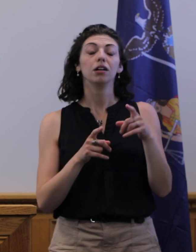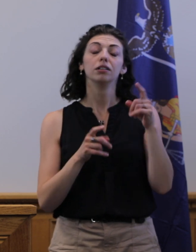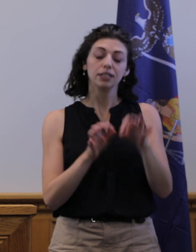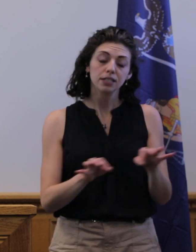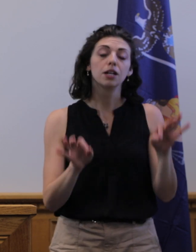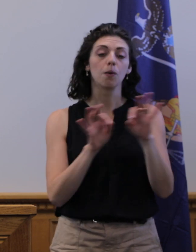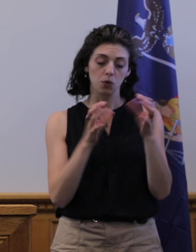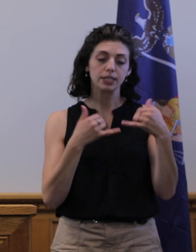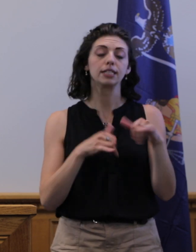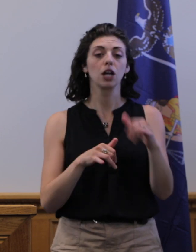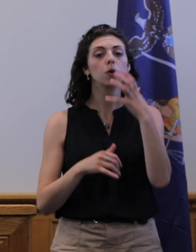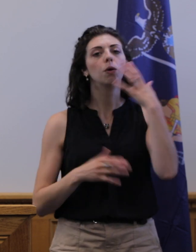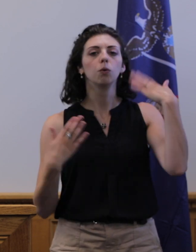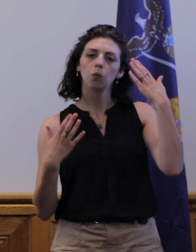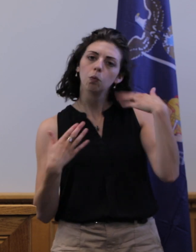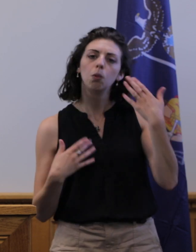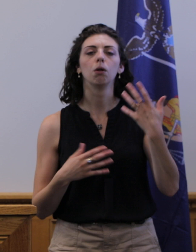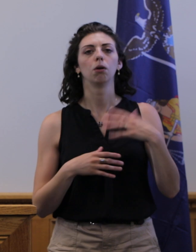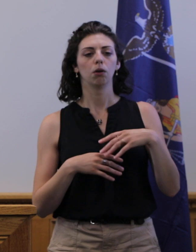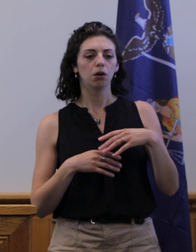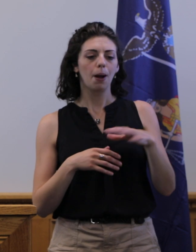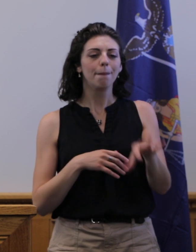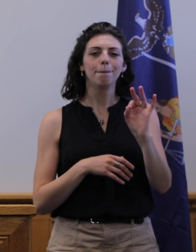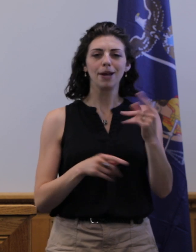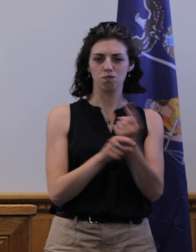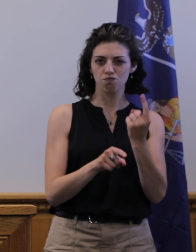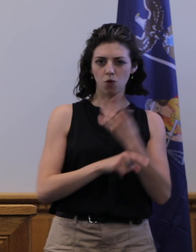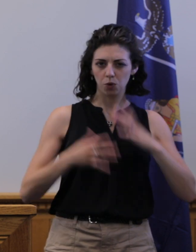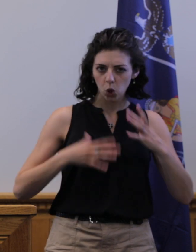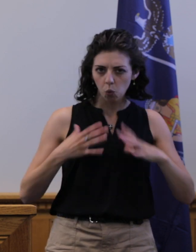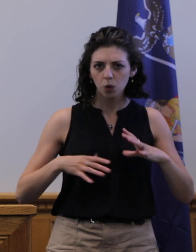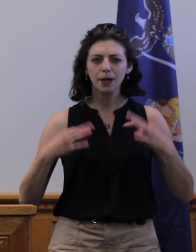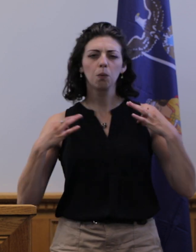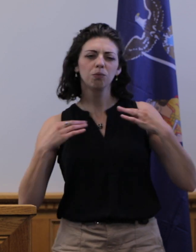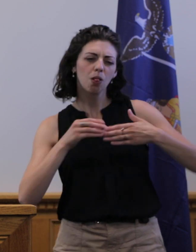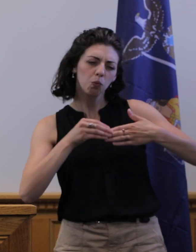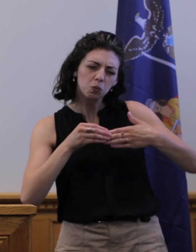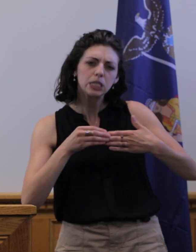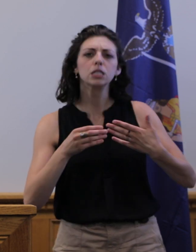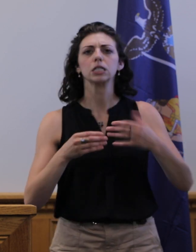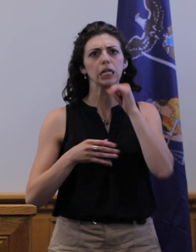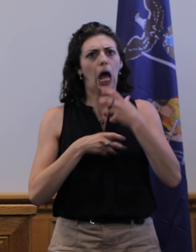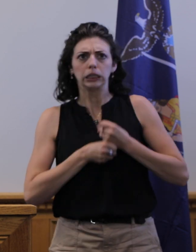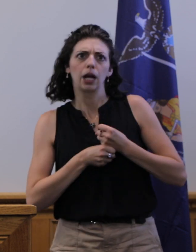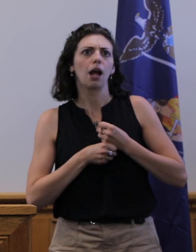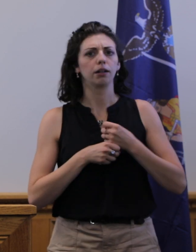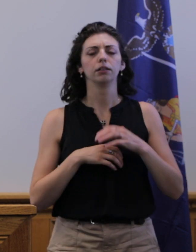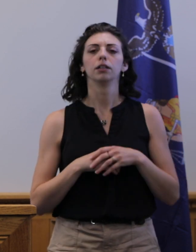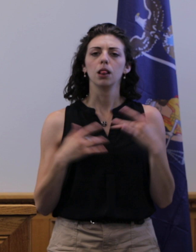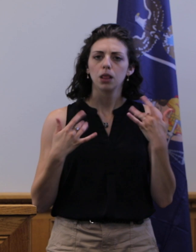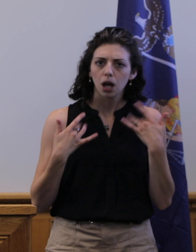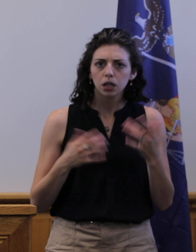cool. Wear appropriate clothing. Choose lightweight, light-colored, loose-fitting clothing. Stay cool indoors. Stay